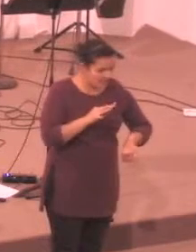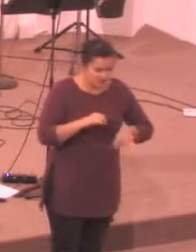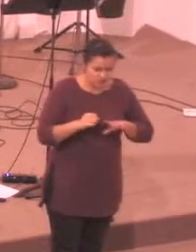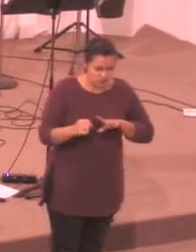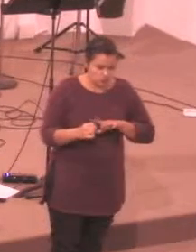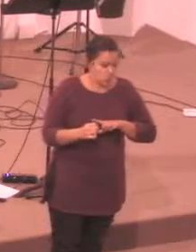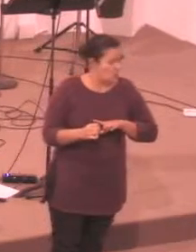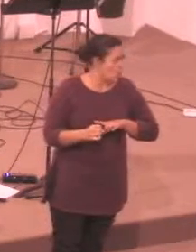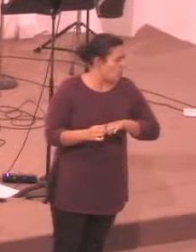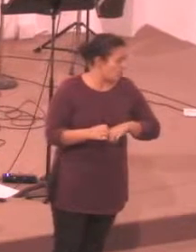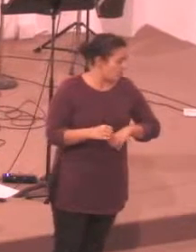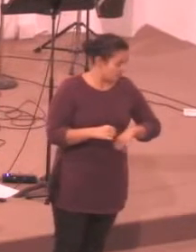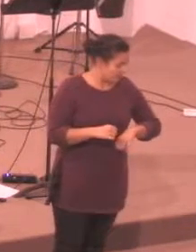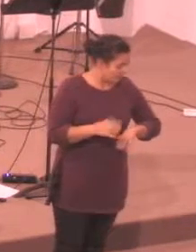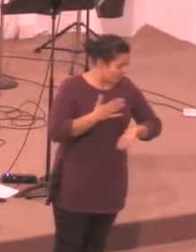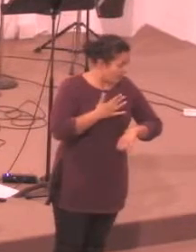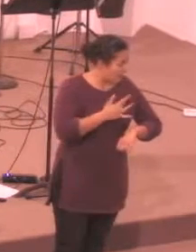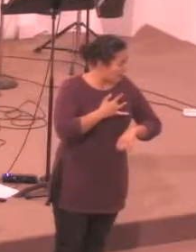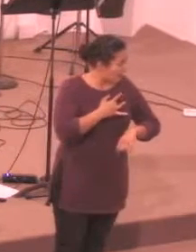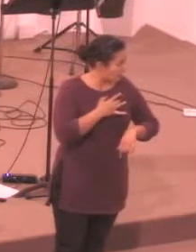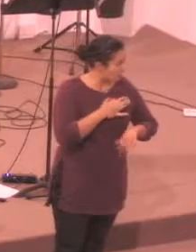at telling me if I'm at peace or not.